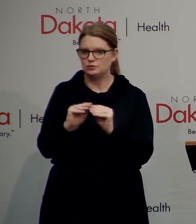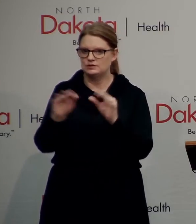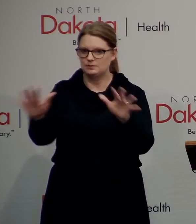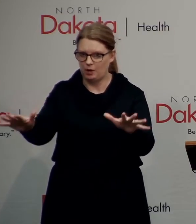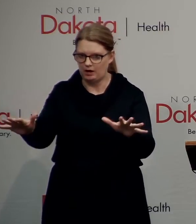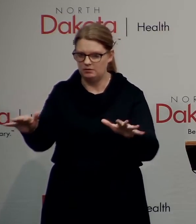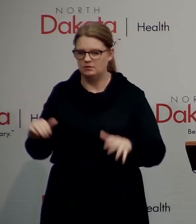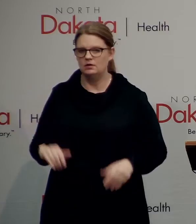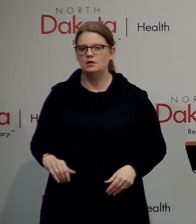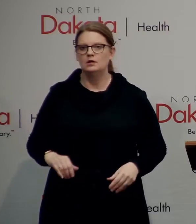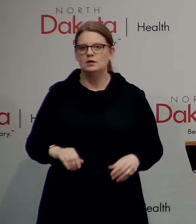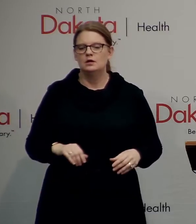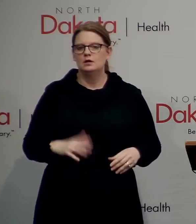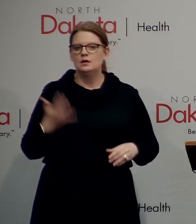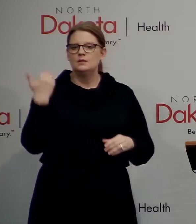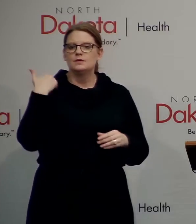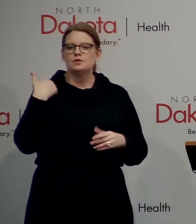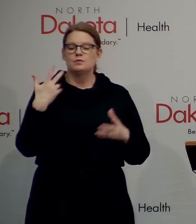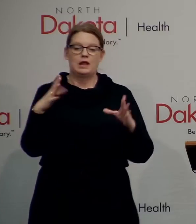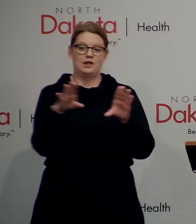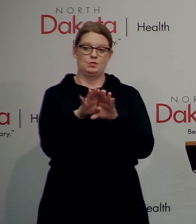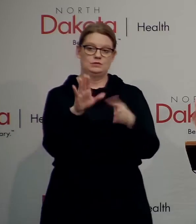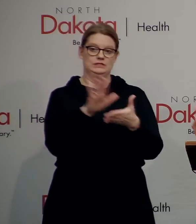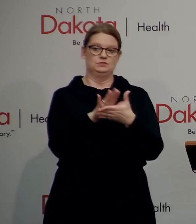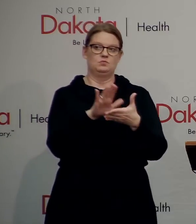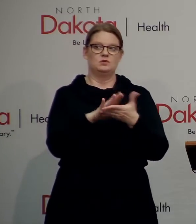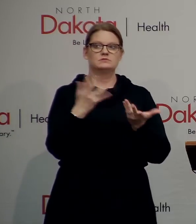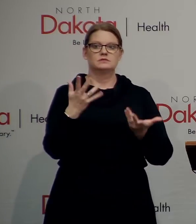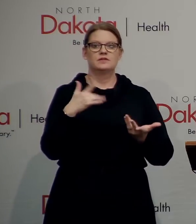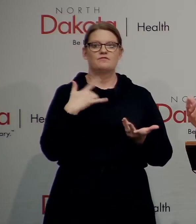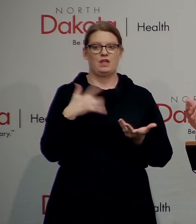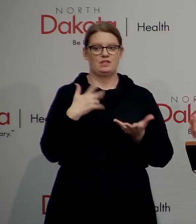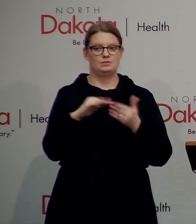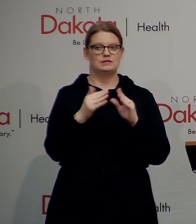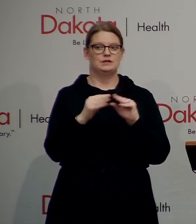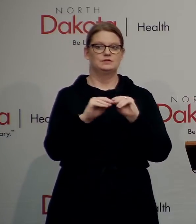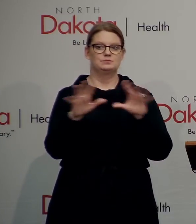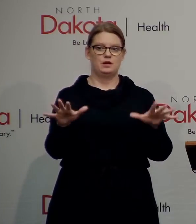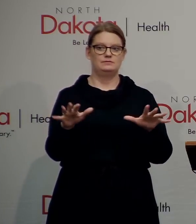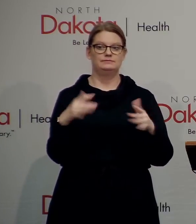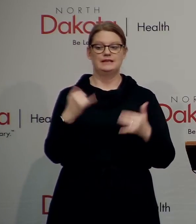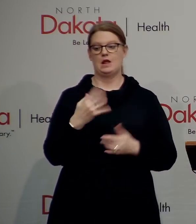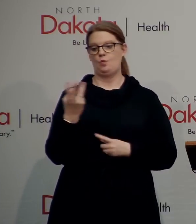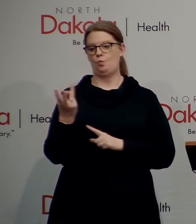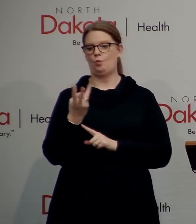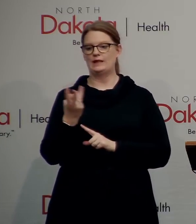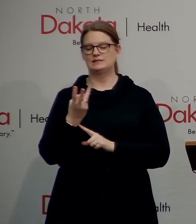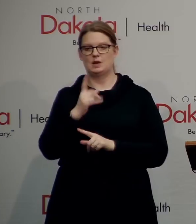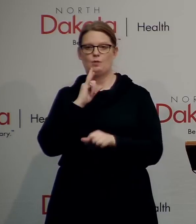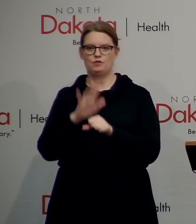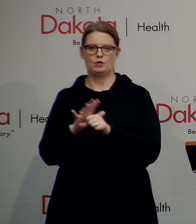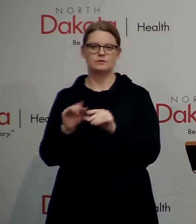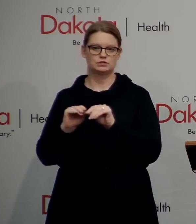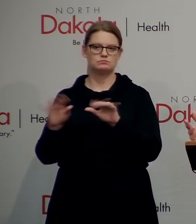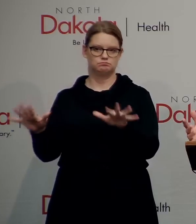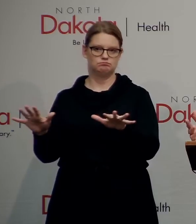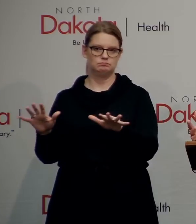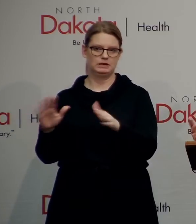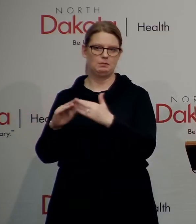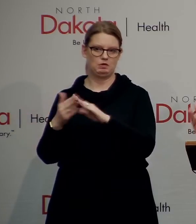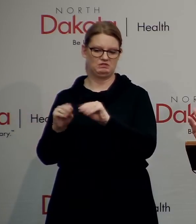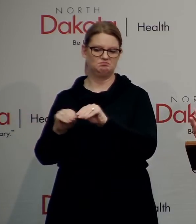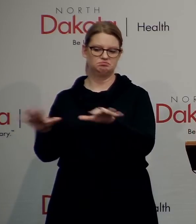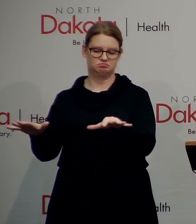We said earlier in the week that we were closing schools because we thought there was community spread. Now here we are on Wednesday, we've confirmed that.